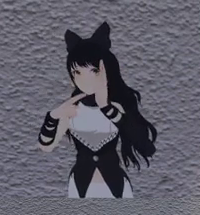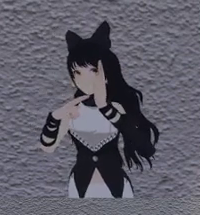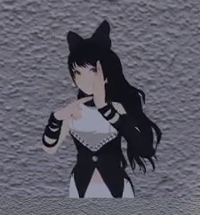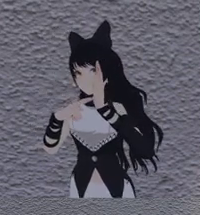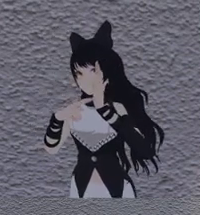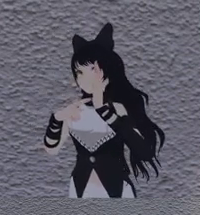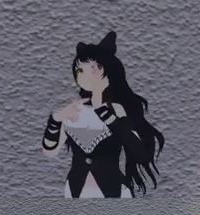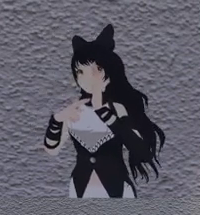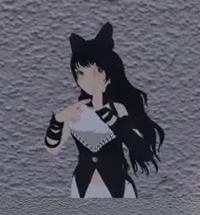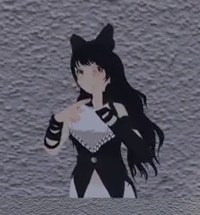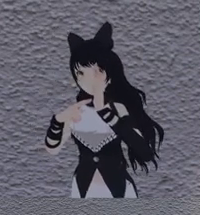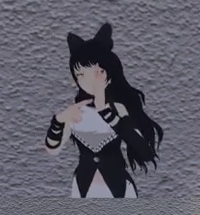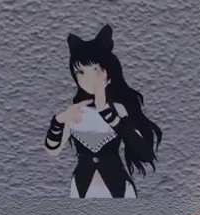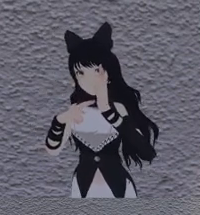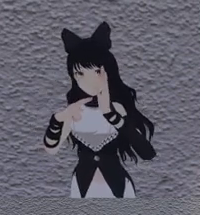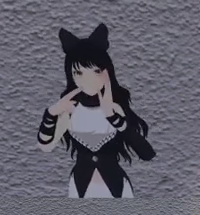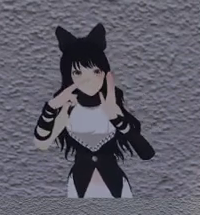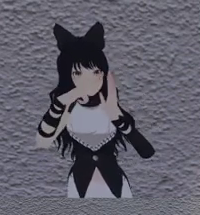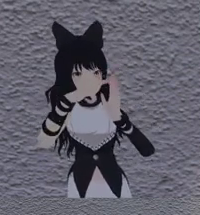Rule.